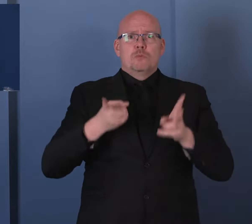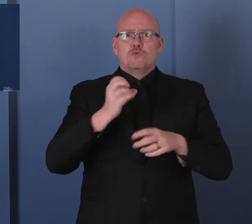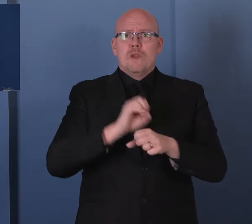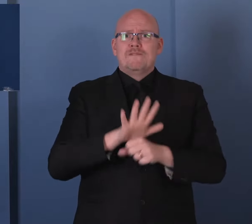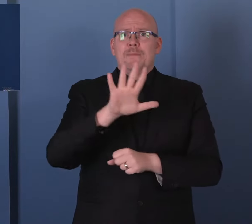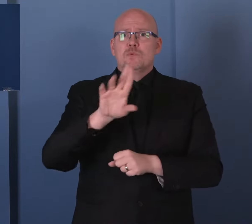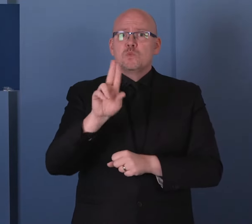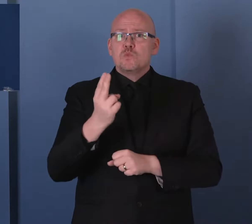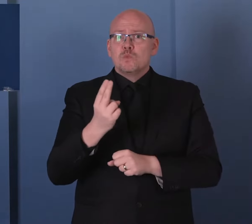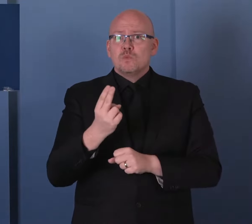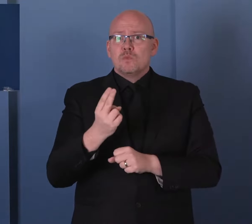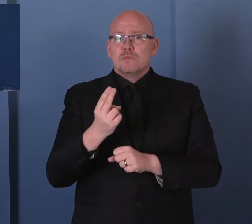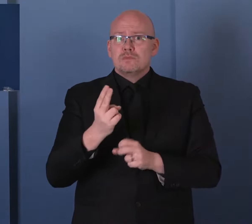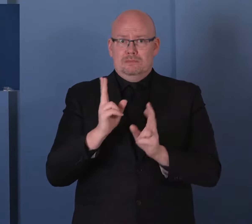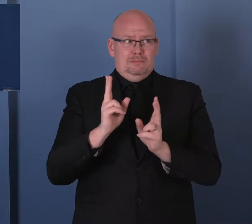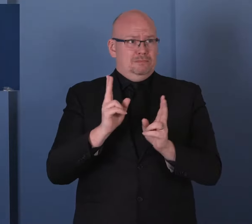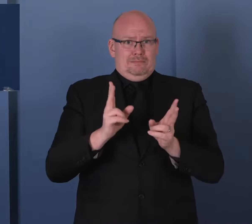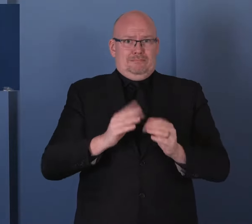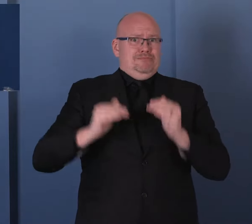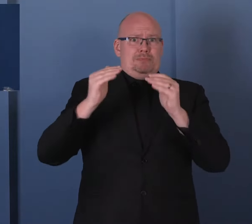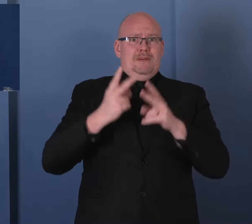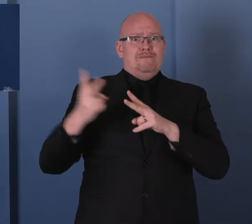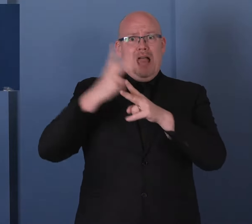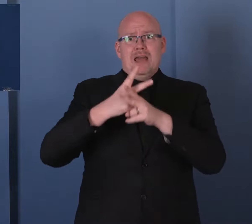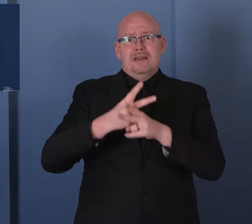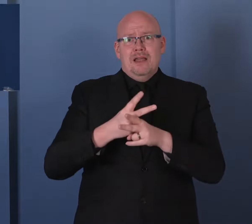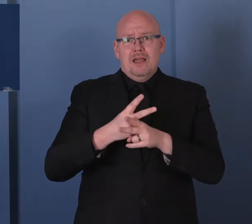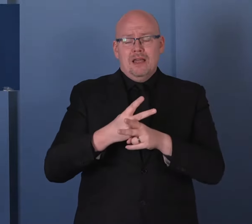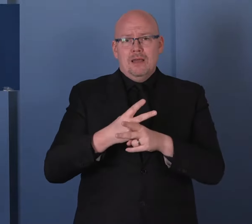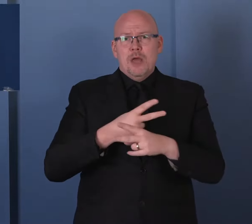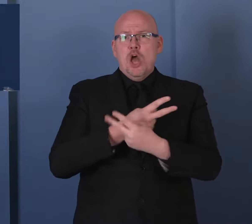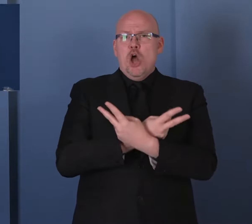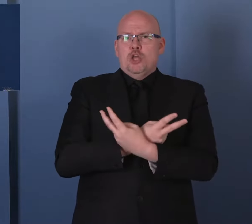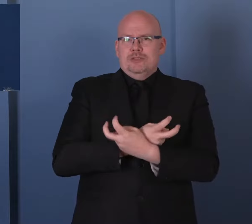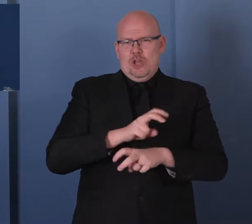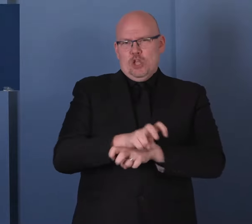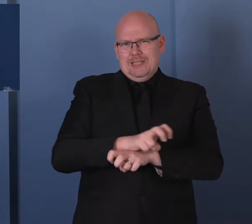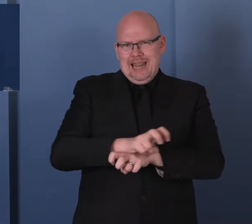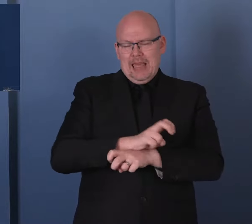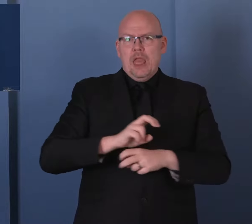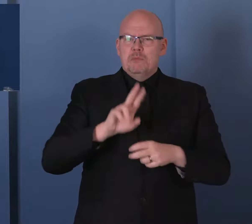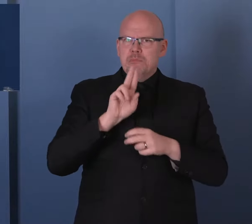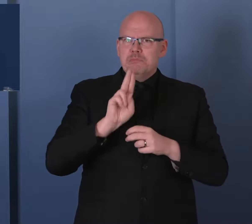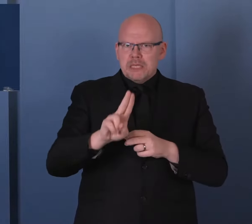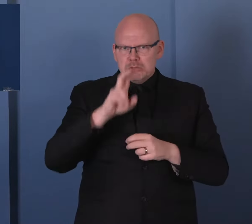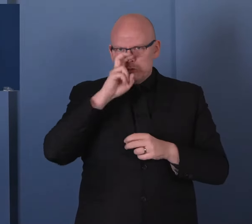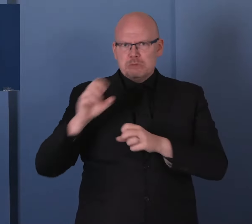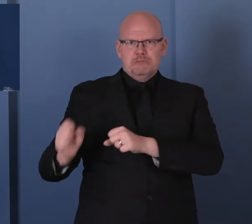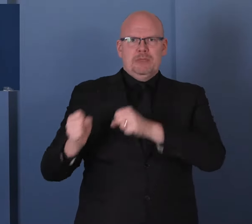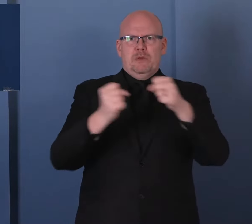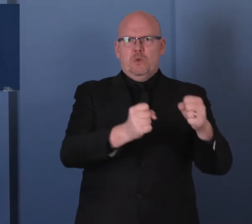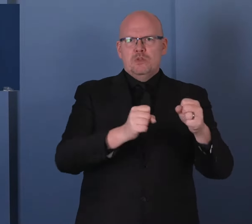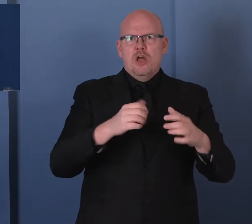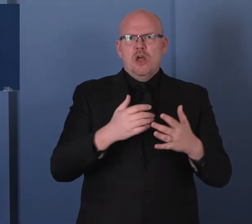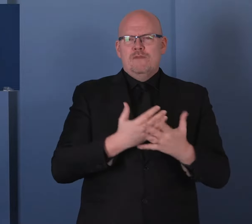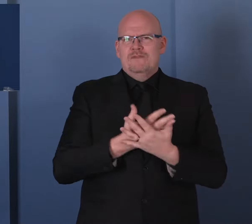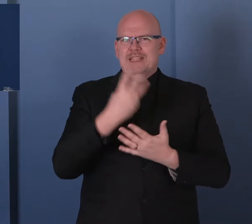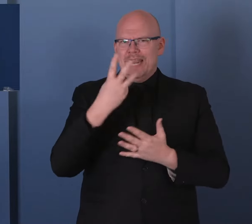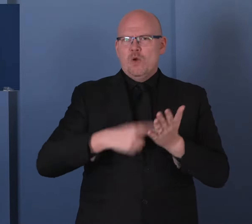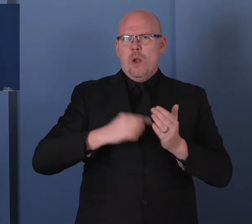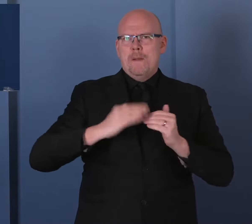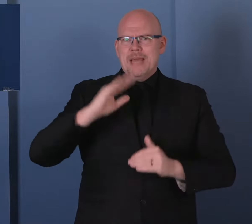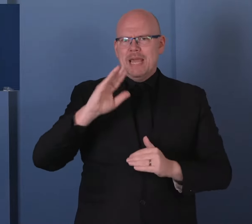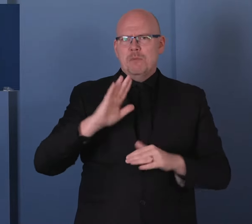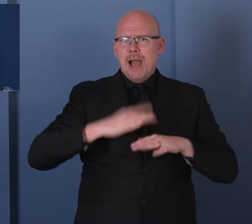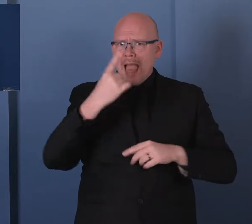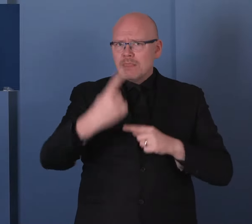higher. In the case of Austria, their reception of migrants has tripled in a year and is now